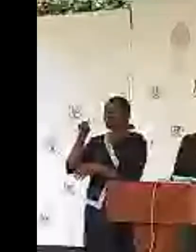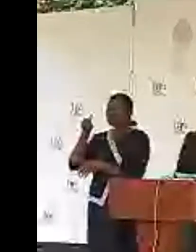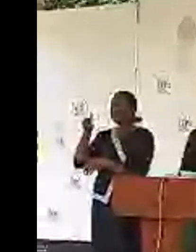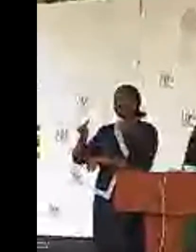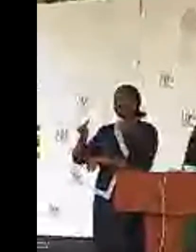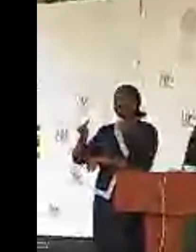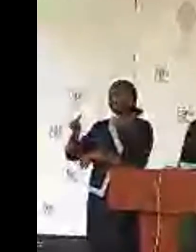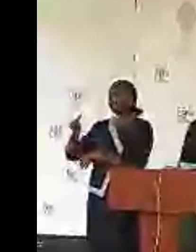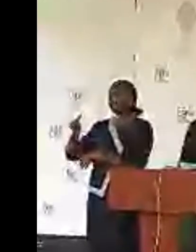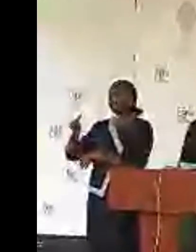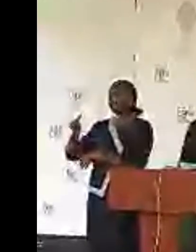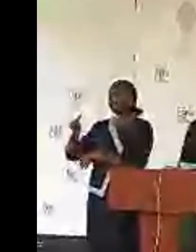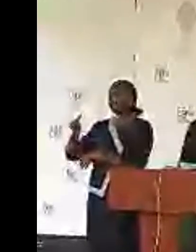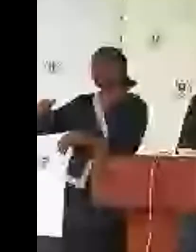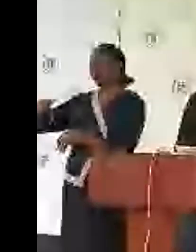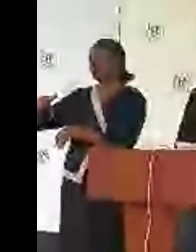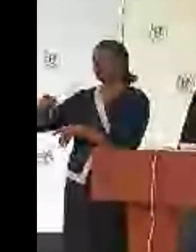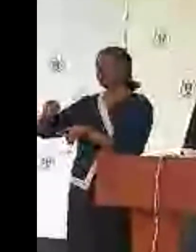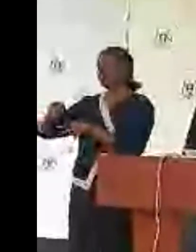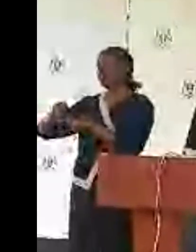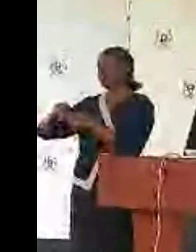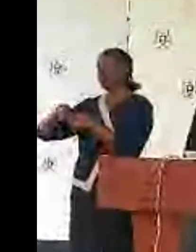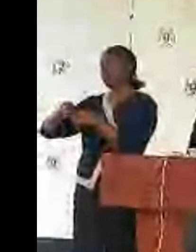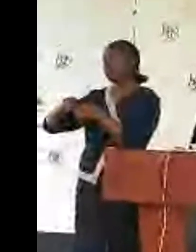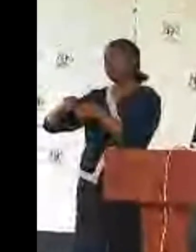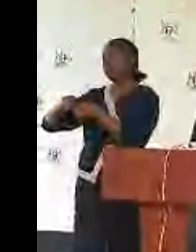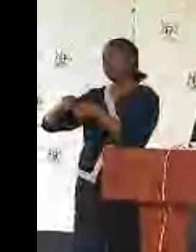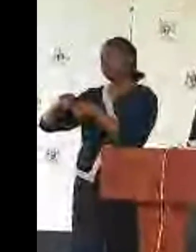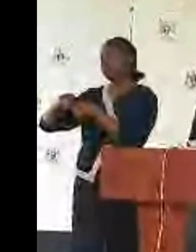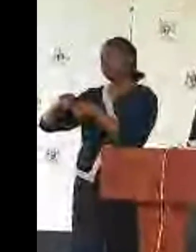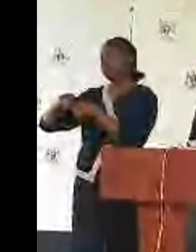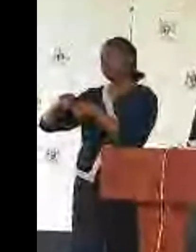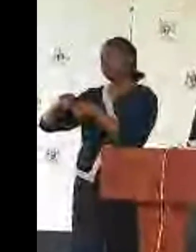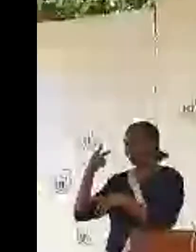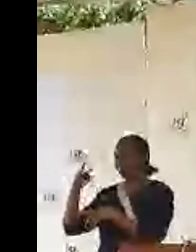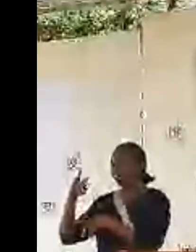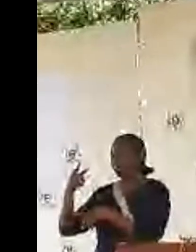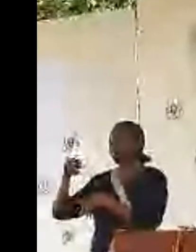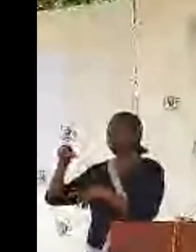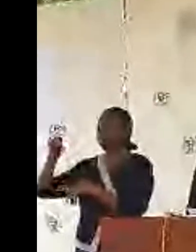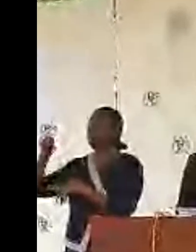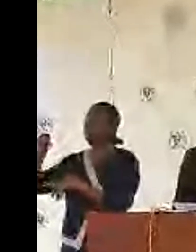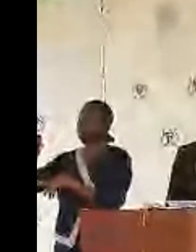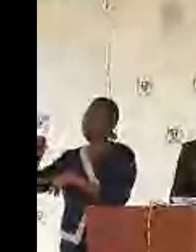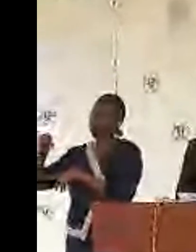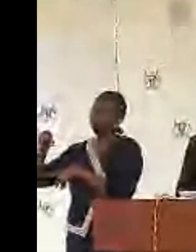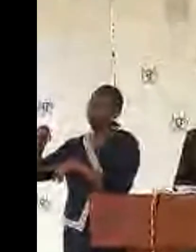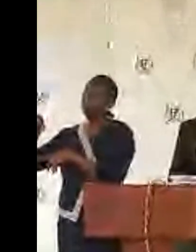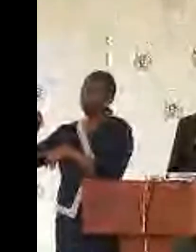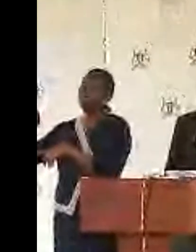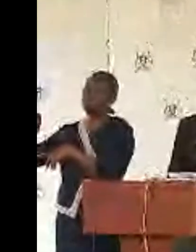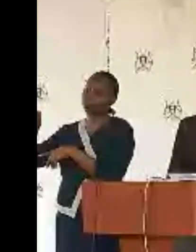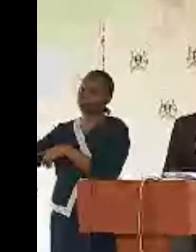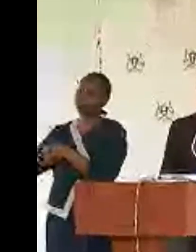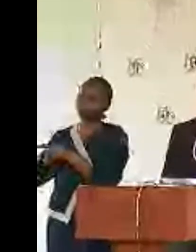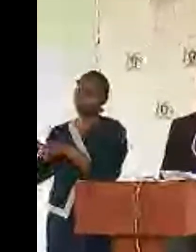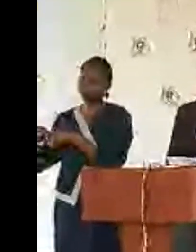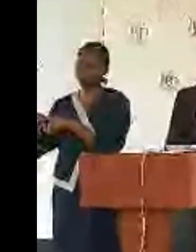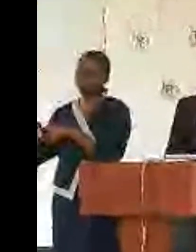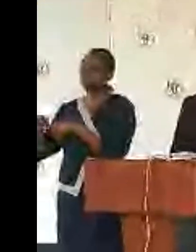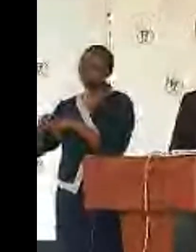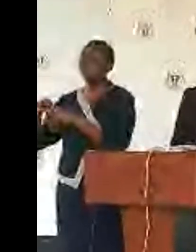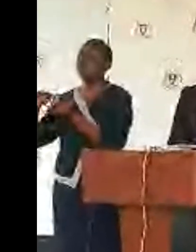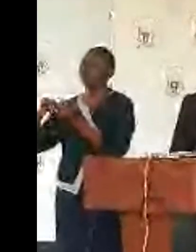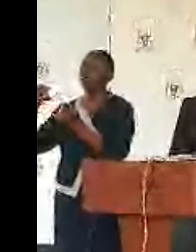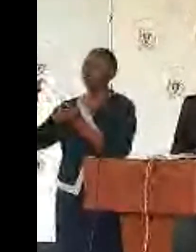okusoba. Singa eyokuna twawandiisako abayizi 29 n'okusobamu ate ku siniya ey'omukaaga